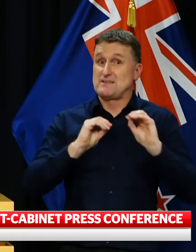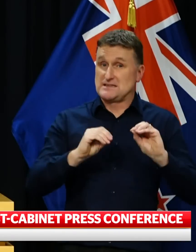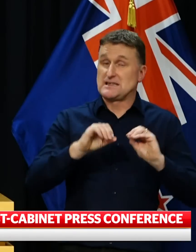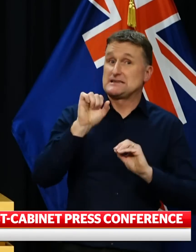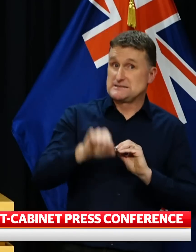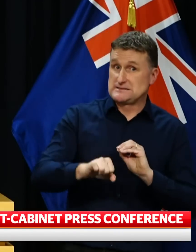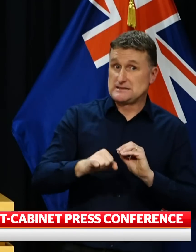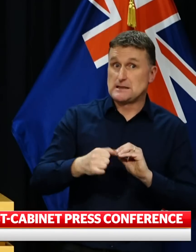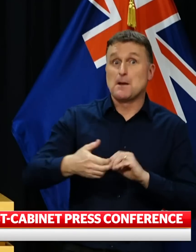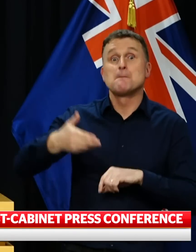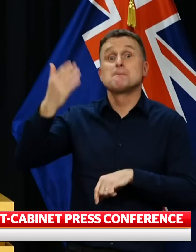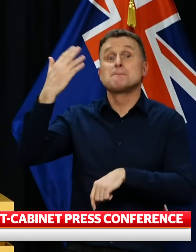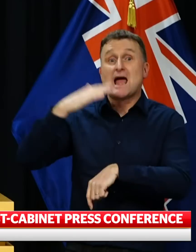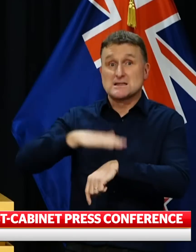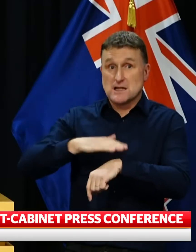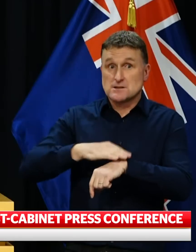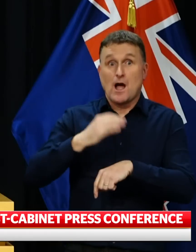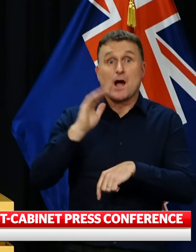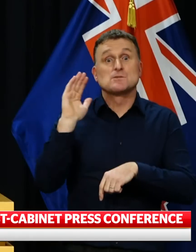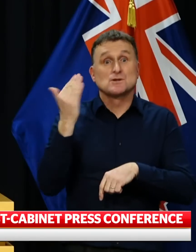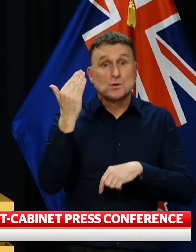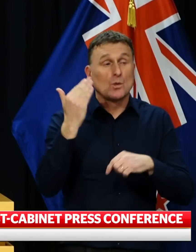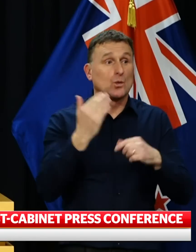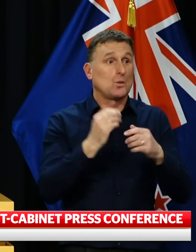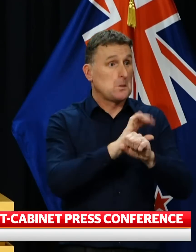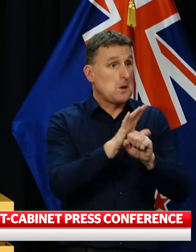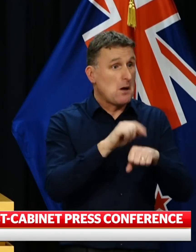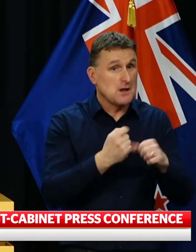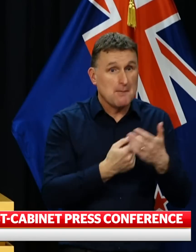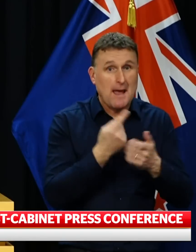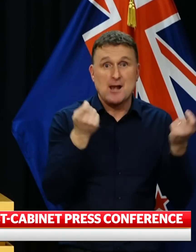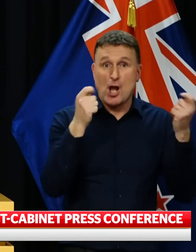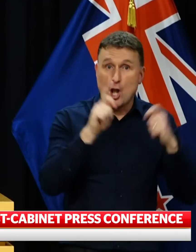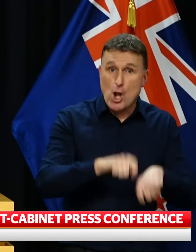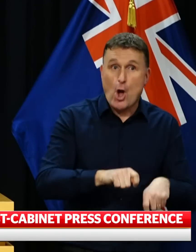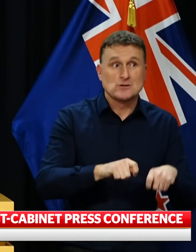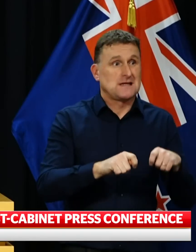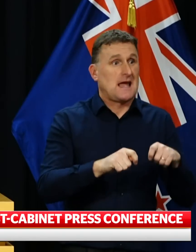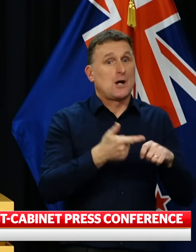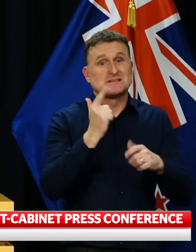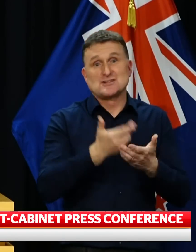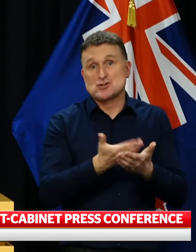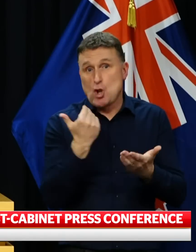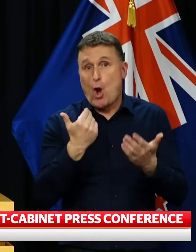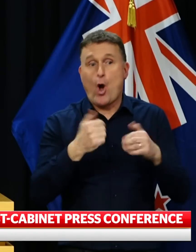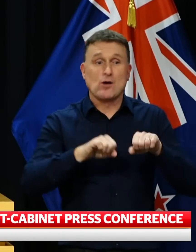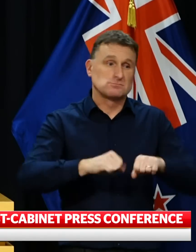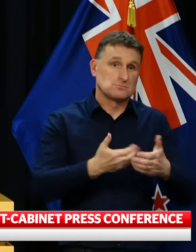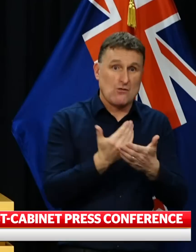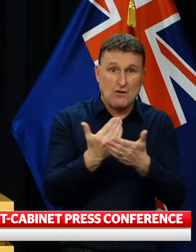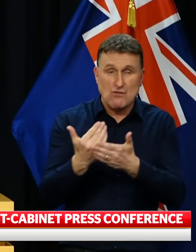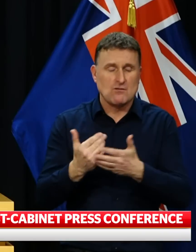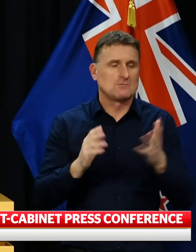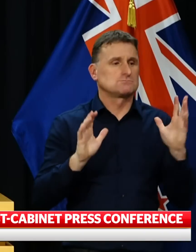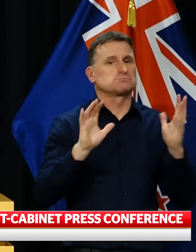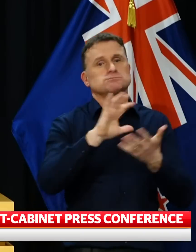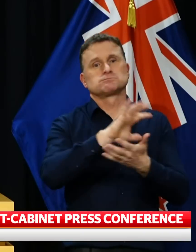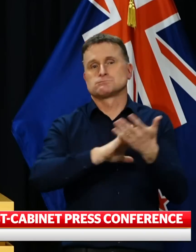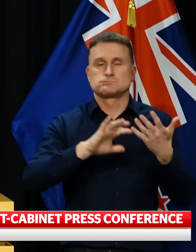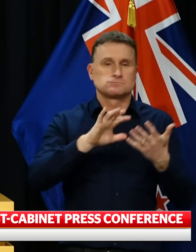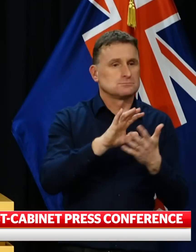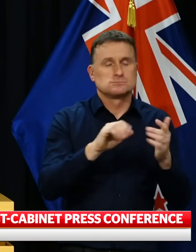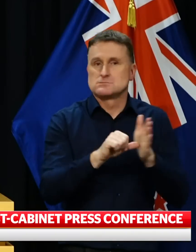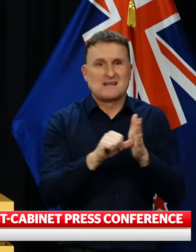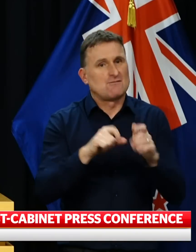that at a time when we were asking schools to deal with lockdowns, to deal with significant student and teacher absence because of COVID-19 circulating in the